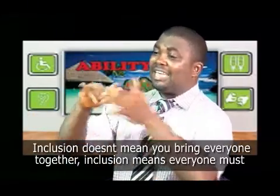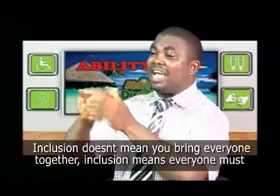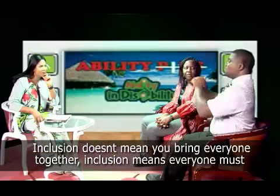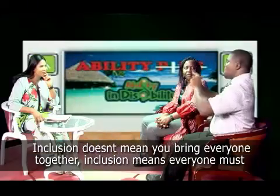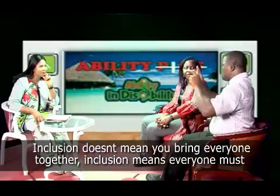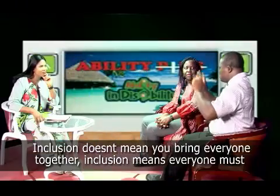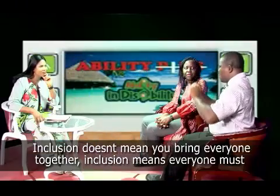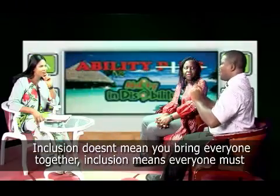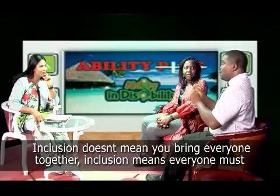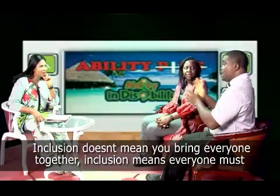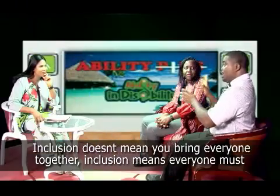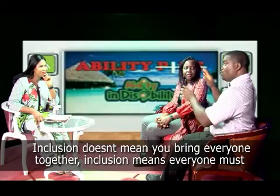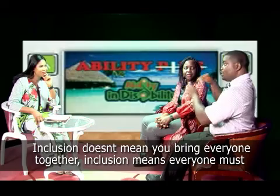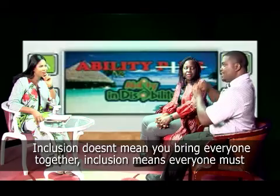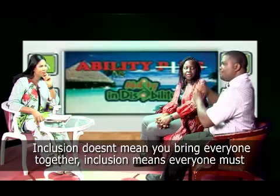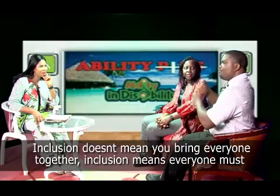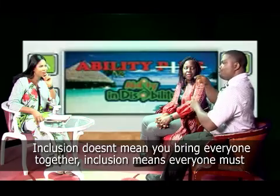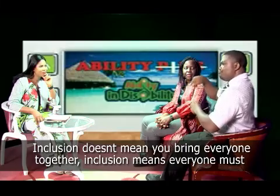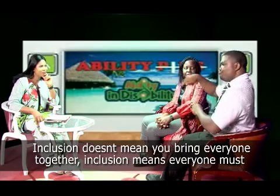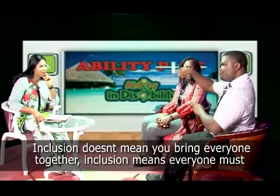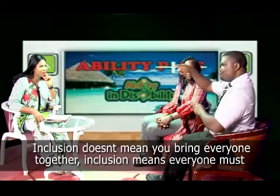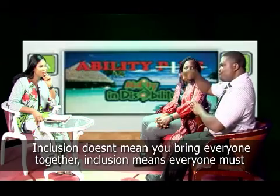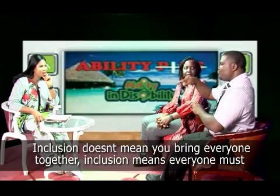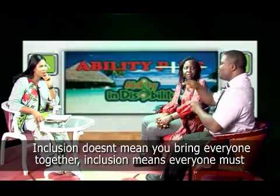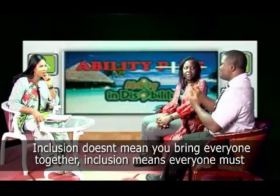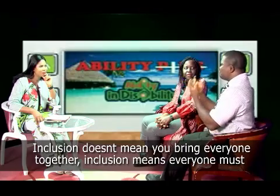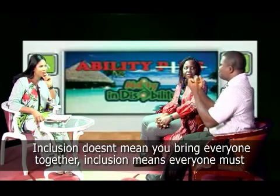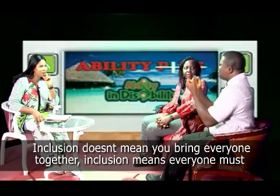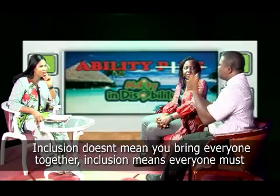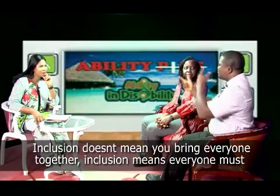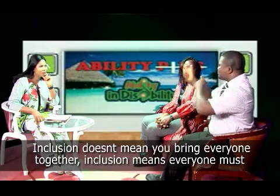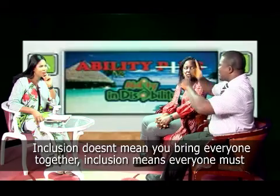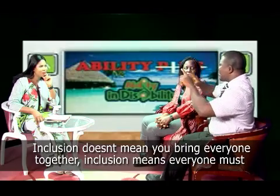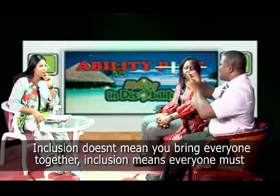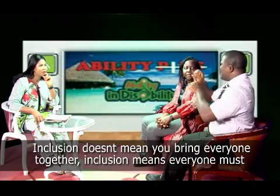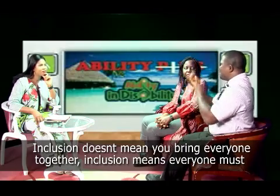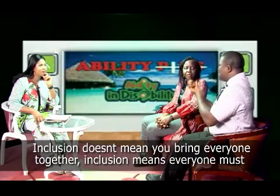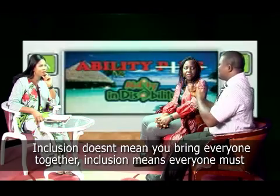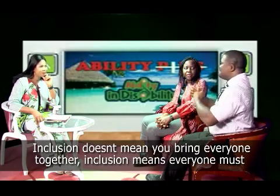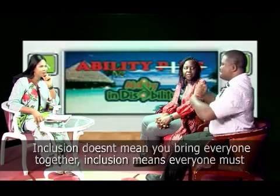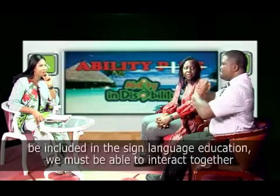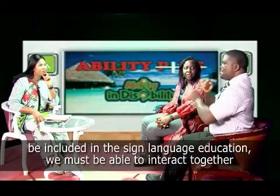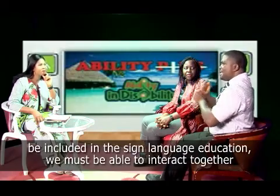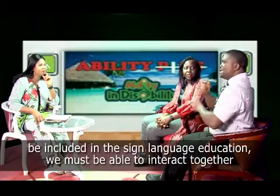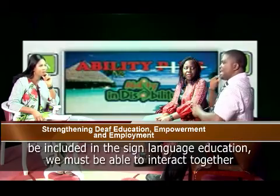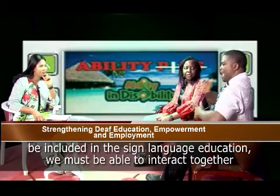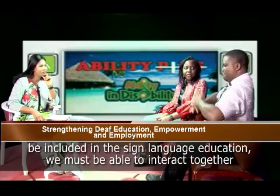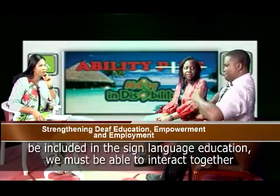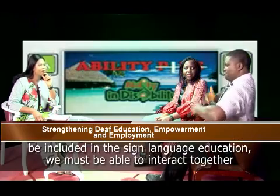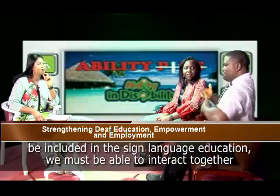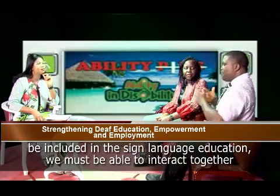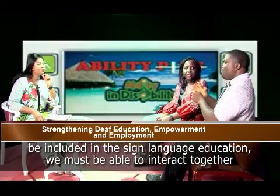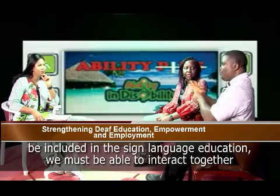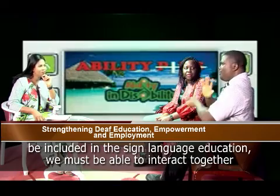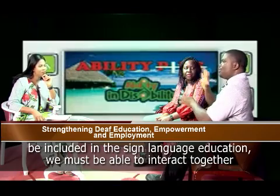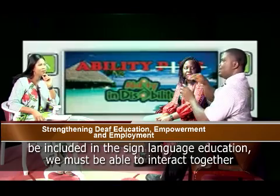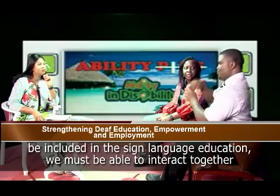Inclusion does not mean that you just bring everyone together. Inclusion means everybody must be included. Everybody must be included in the